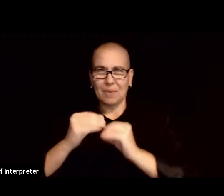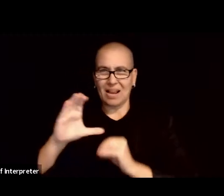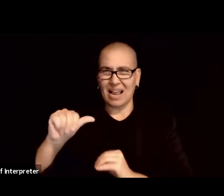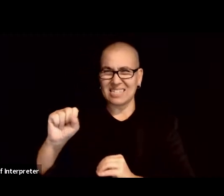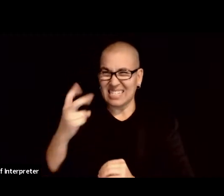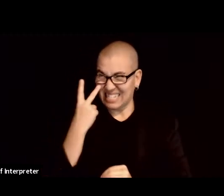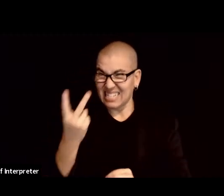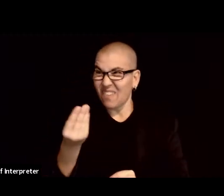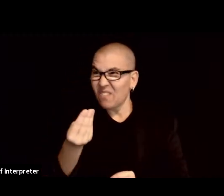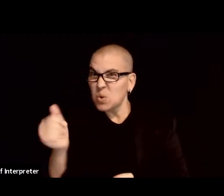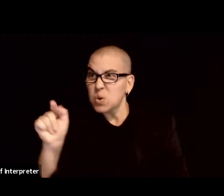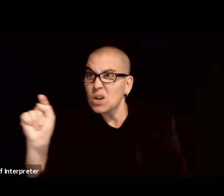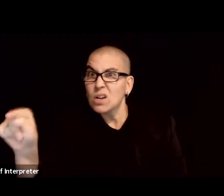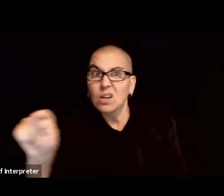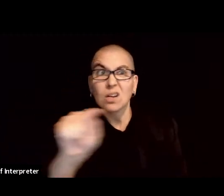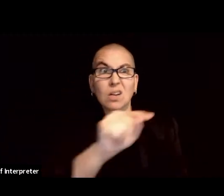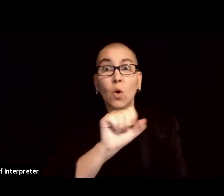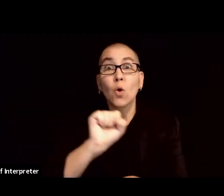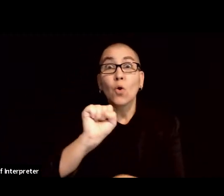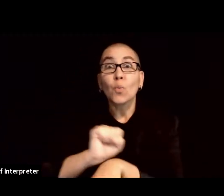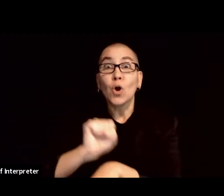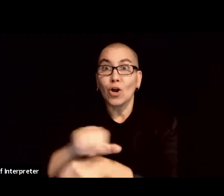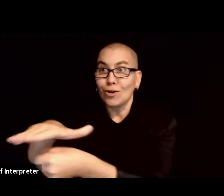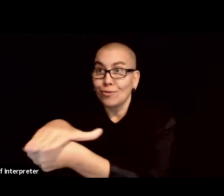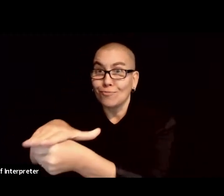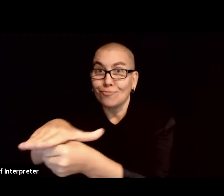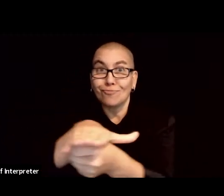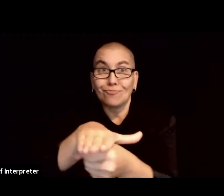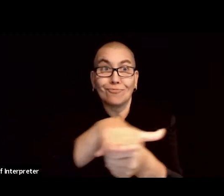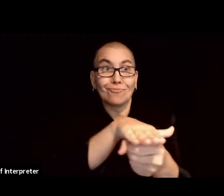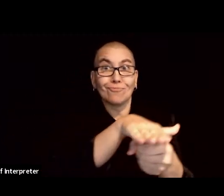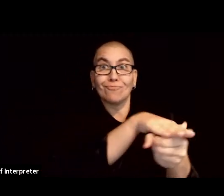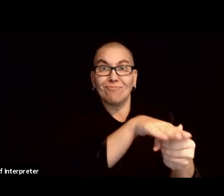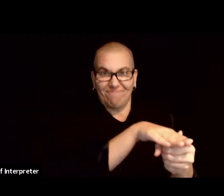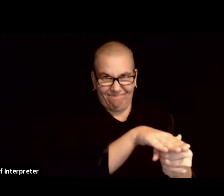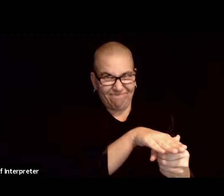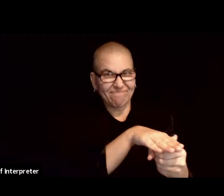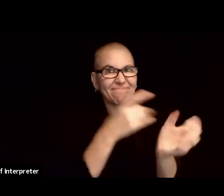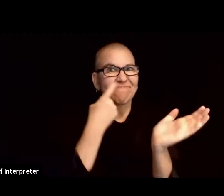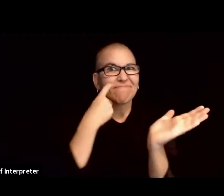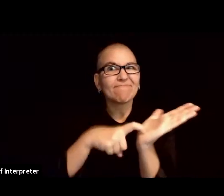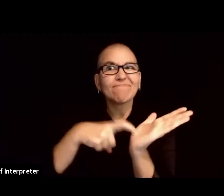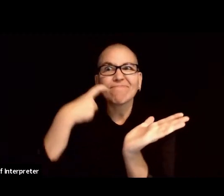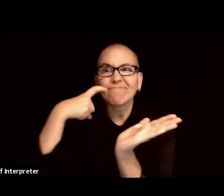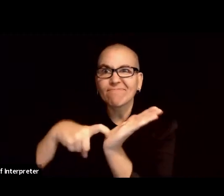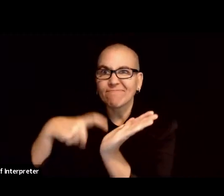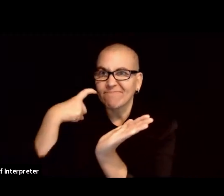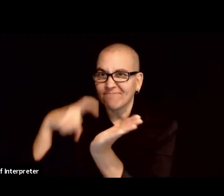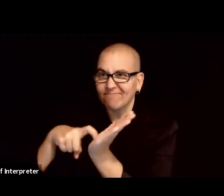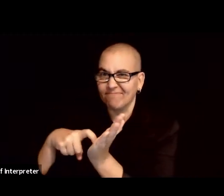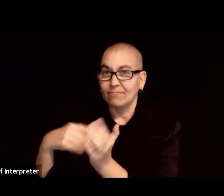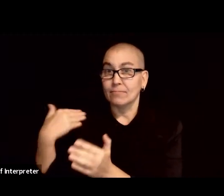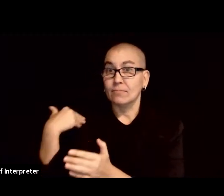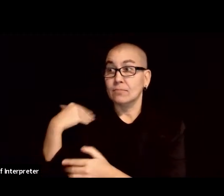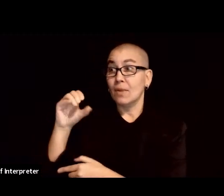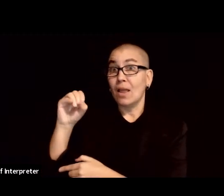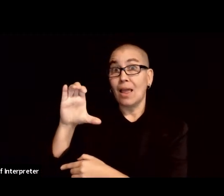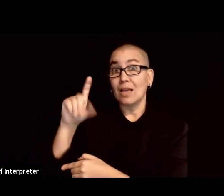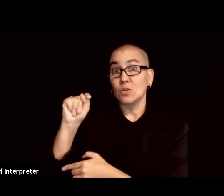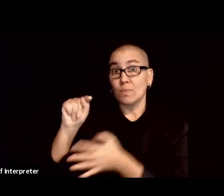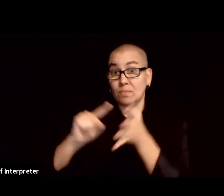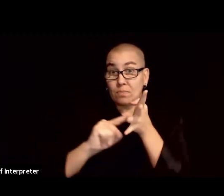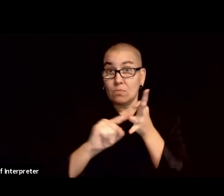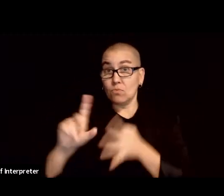period. So in the week of October 24th, which was up 76% from the previous